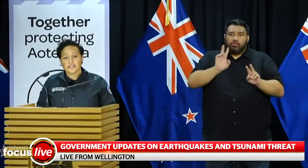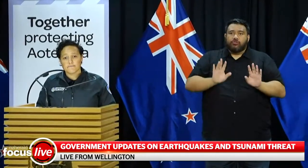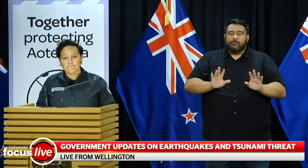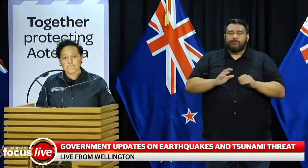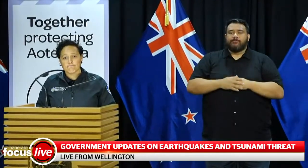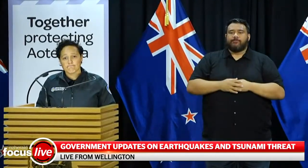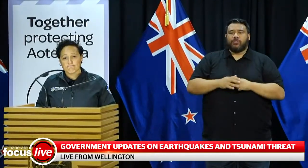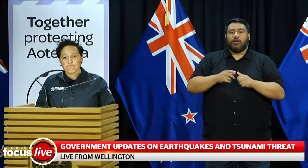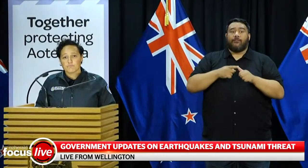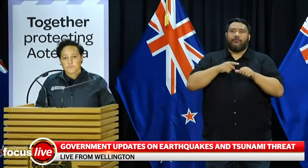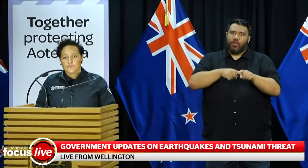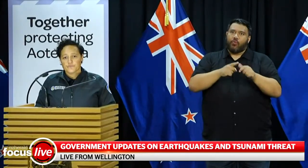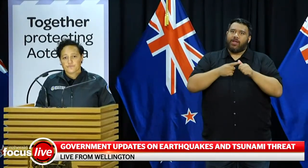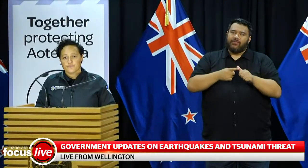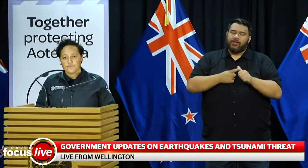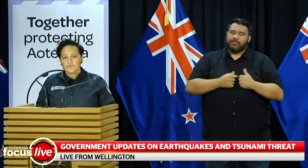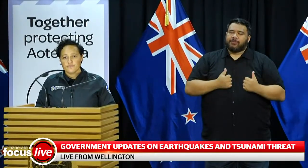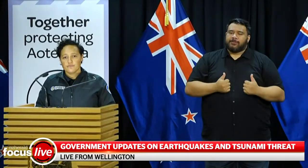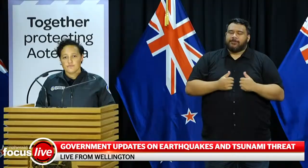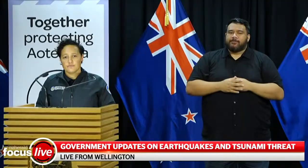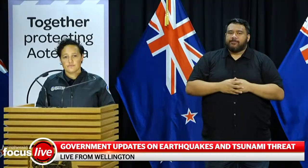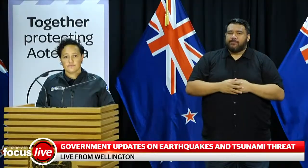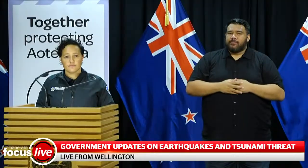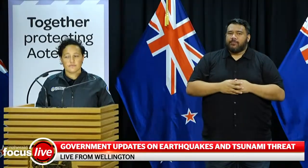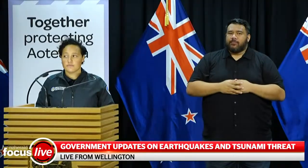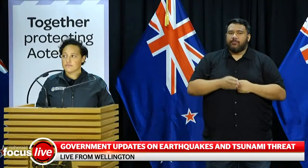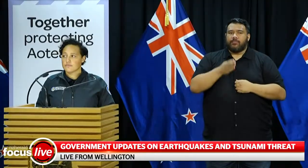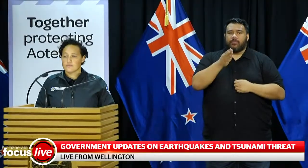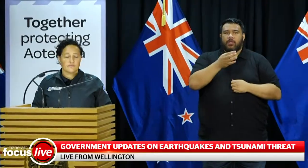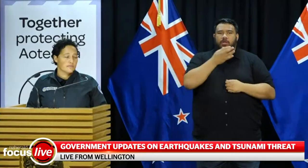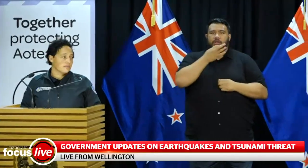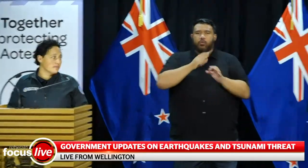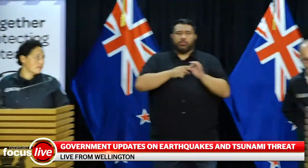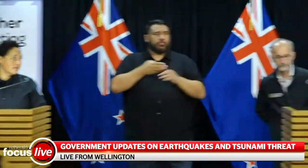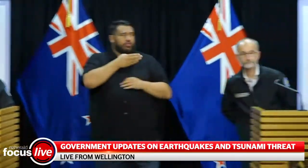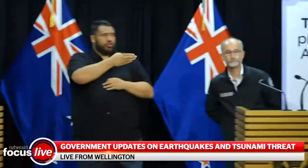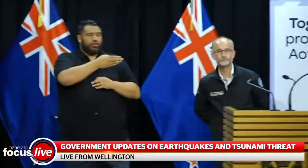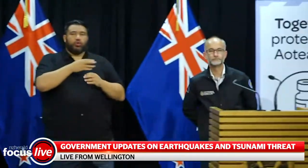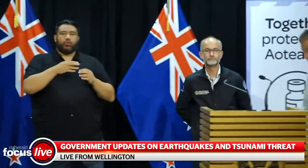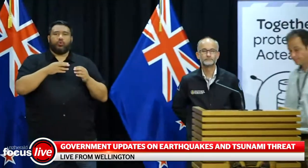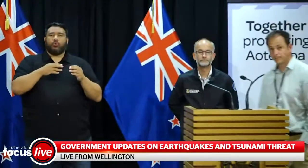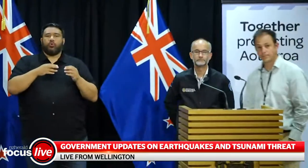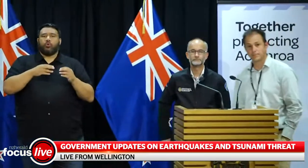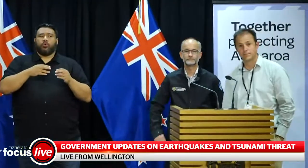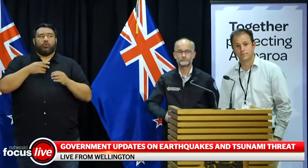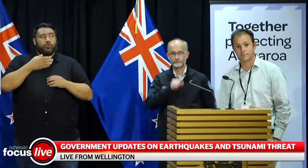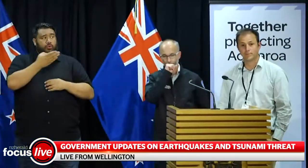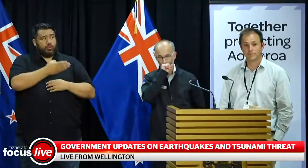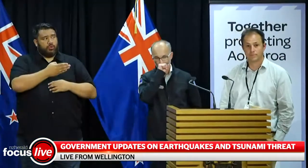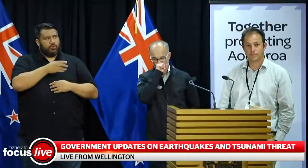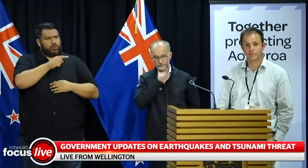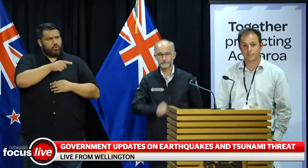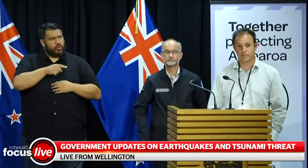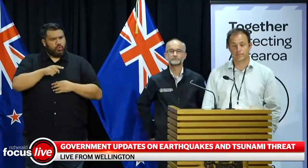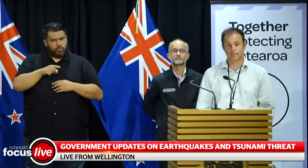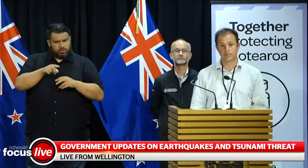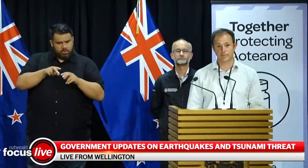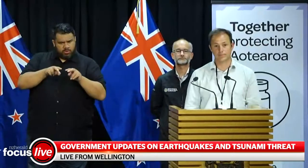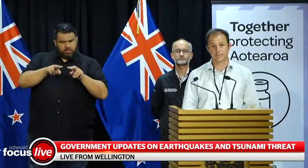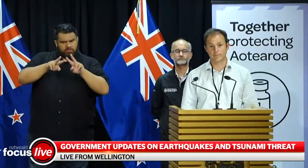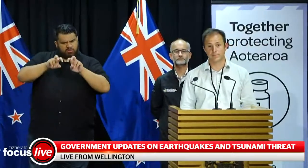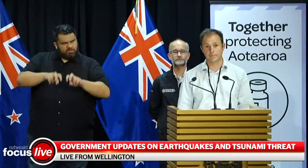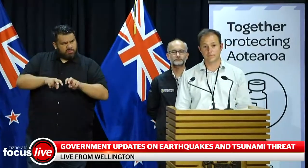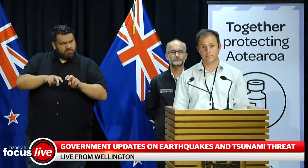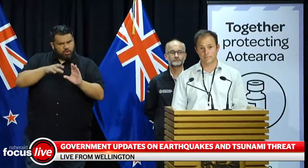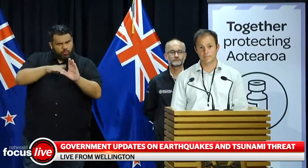safety advice. Let's ask a couple of questions of Mr. Fry. What activity have you seen so far